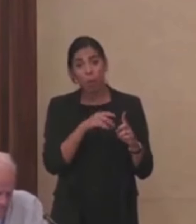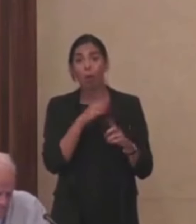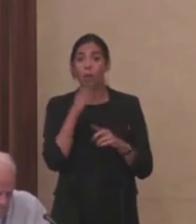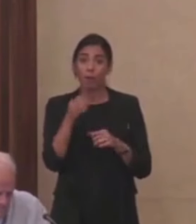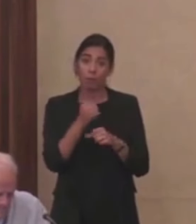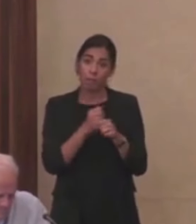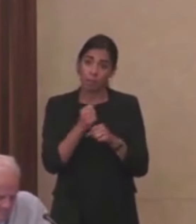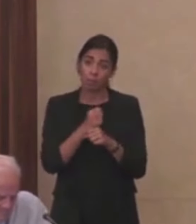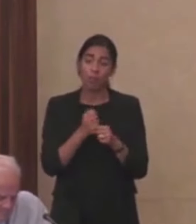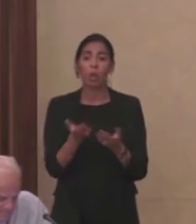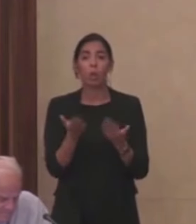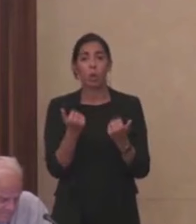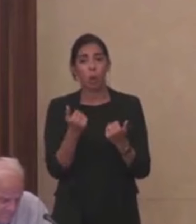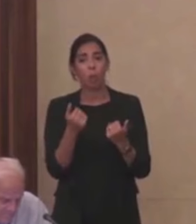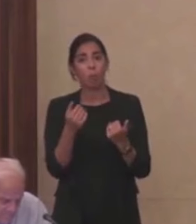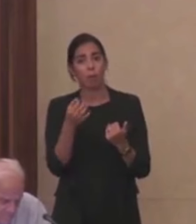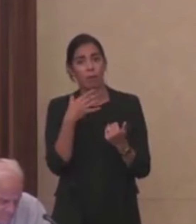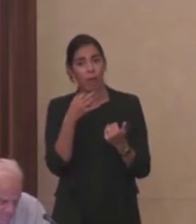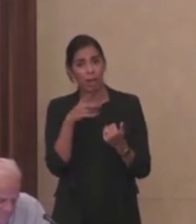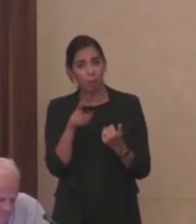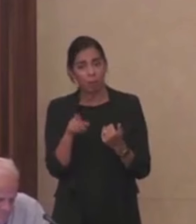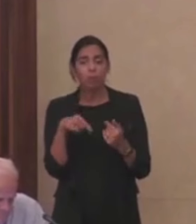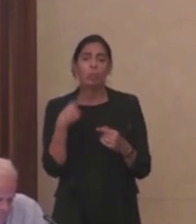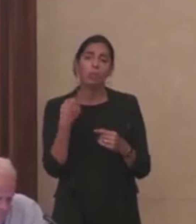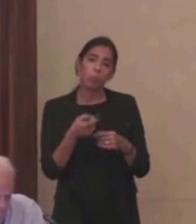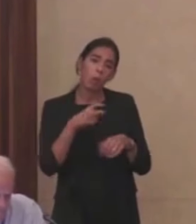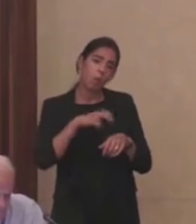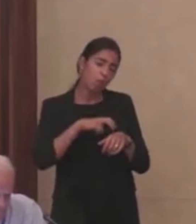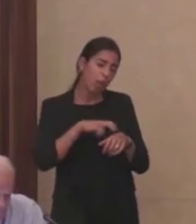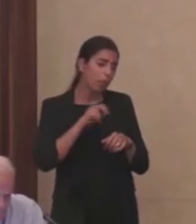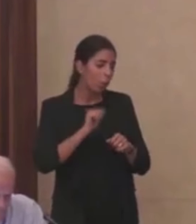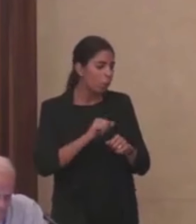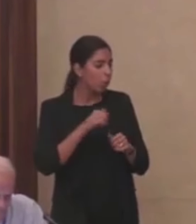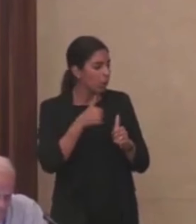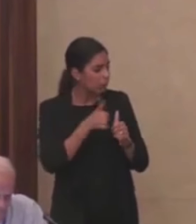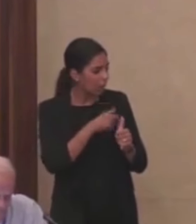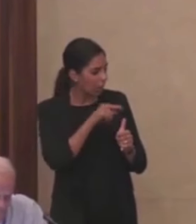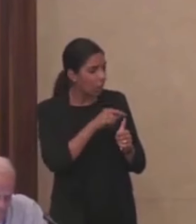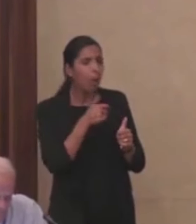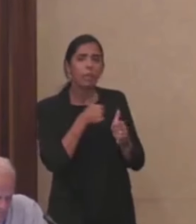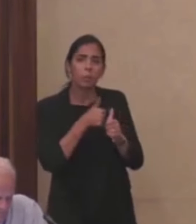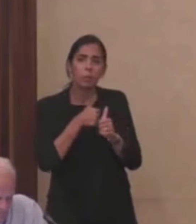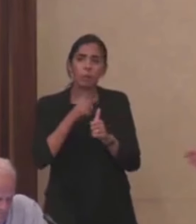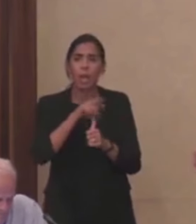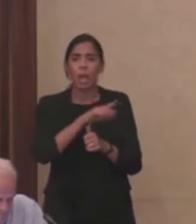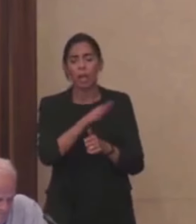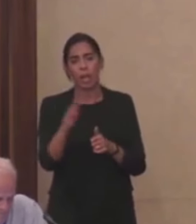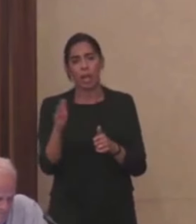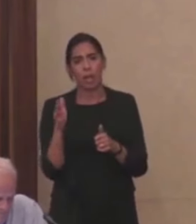to show at the pharmacy and to receive the drugs.